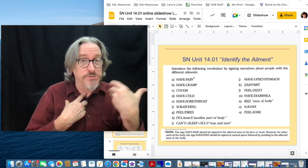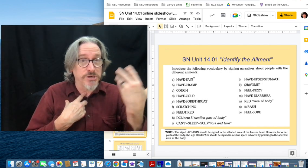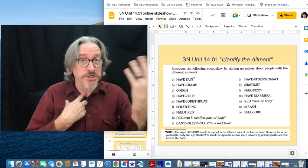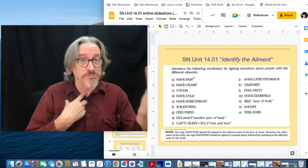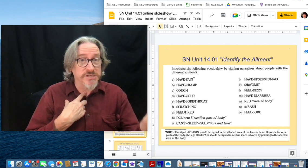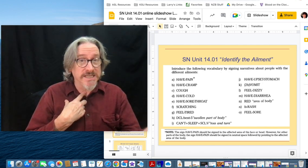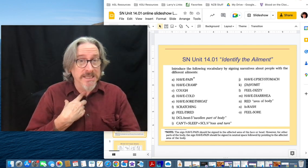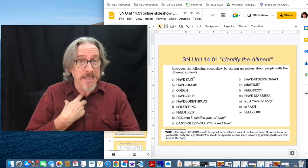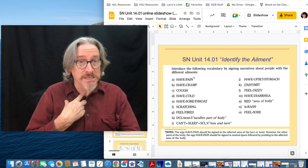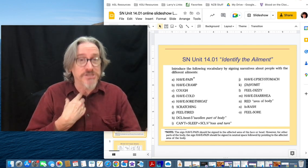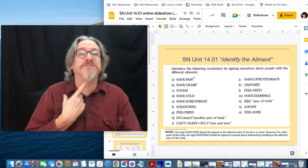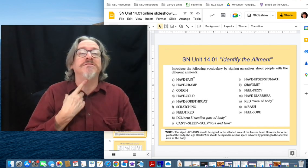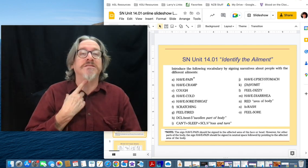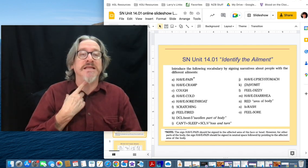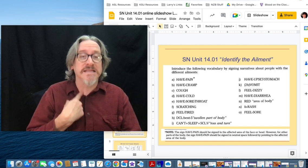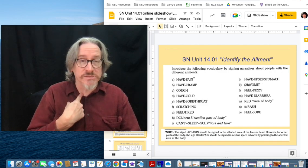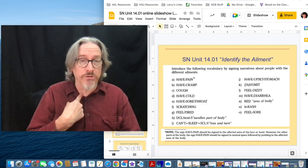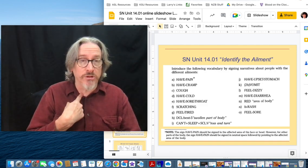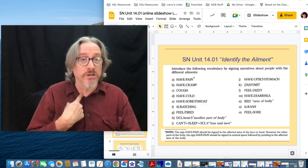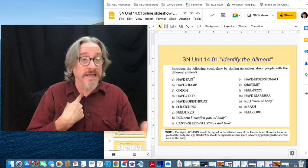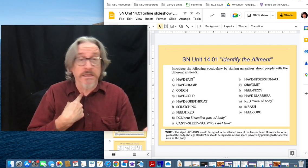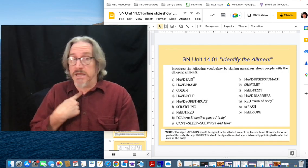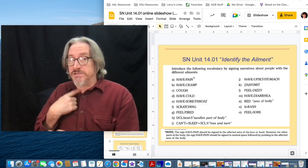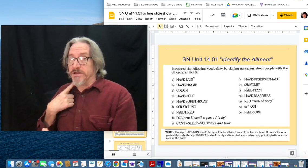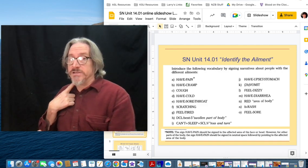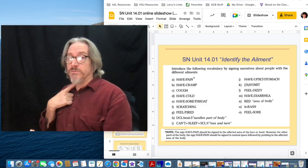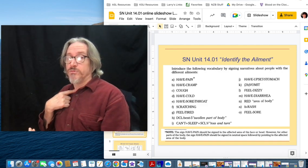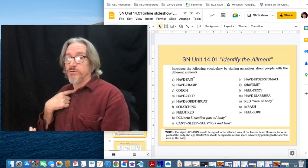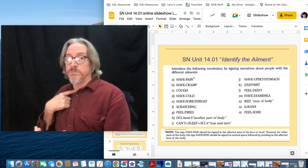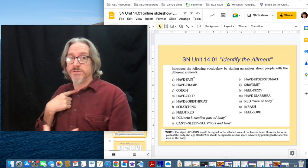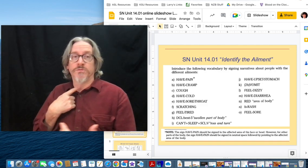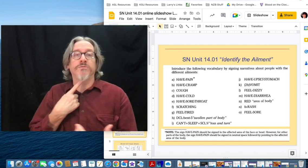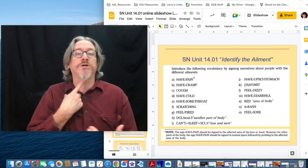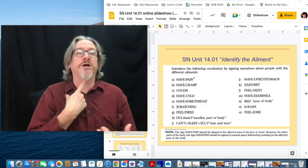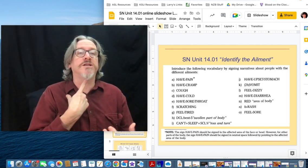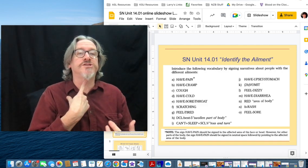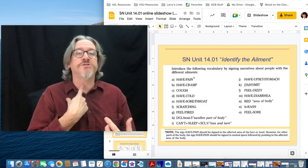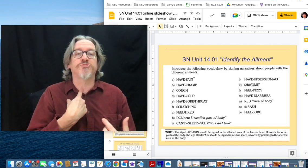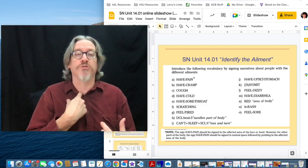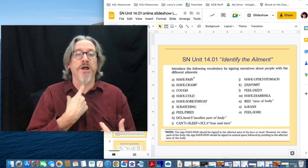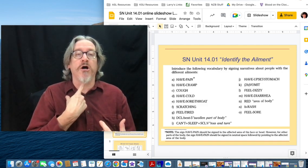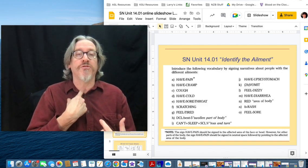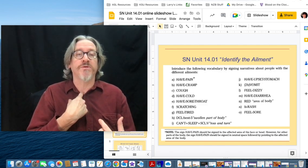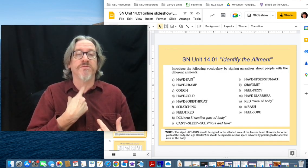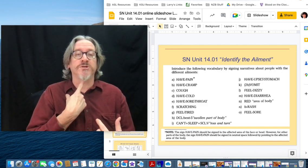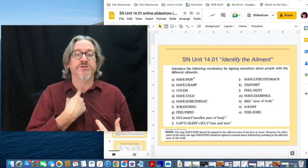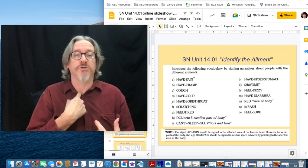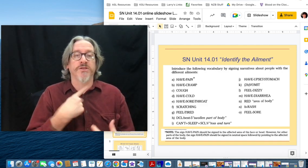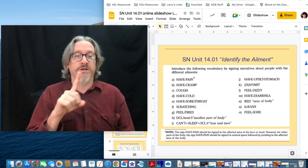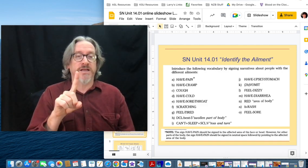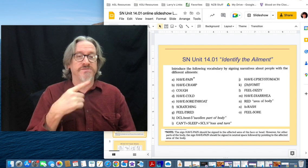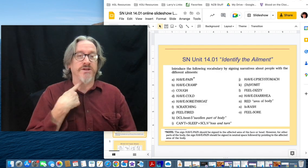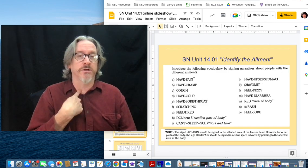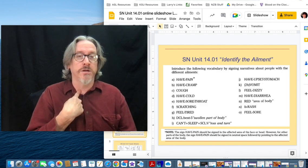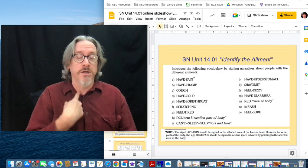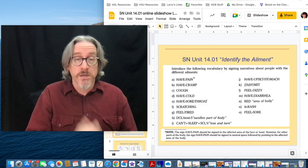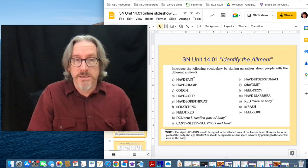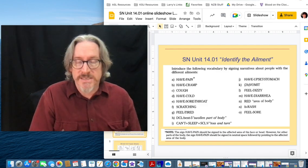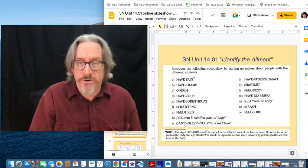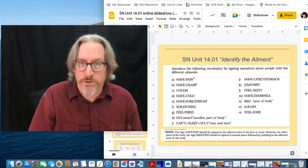facial expression expressing lust, then this will look like lust, right? It's just drawing. All three of them are just drawing your index